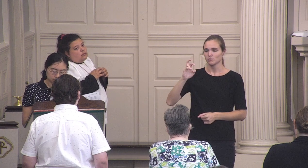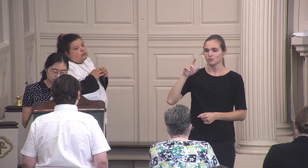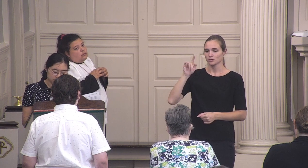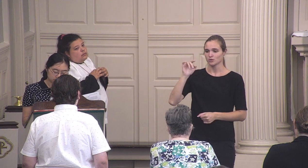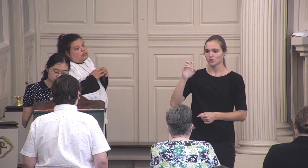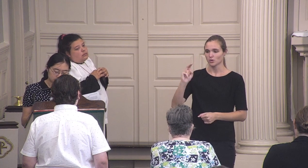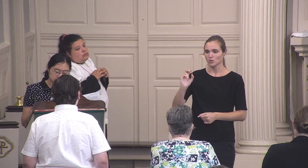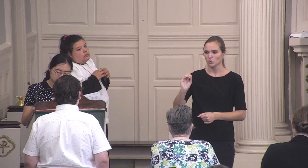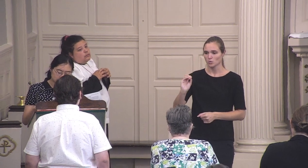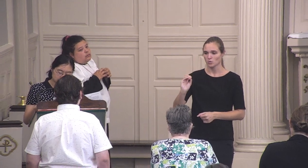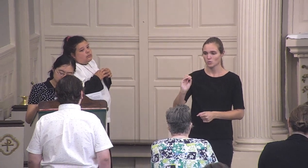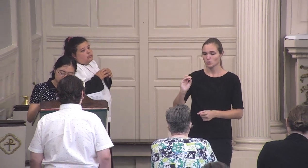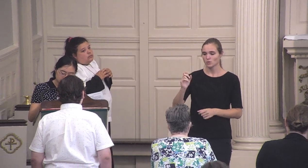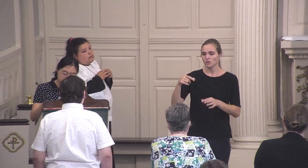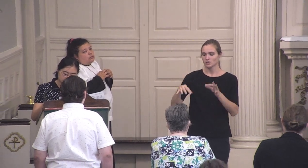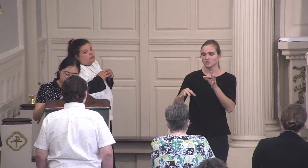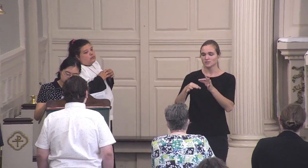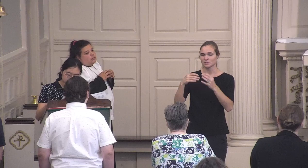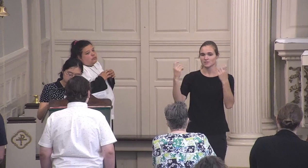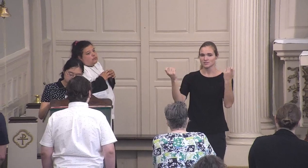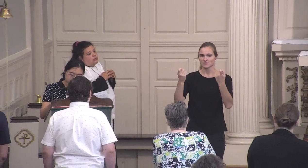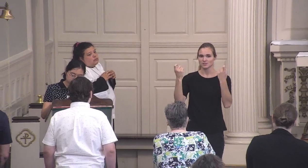whom this Mass is being celebrated.